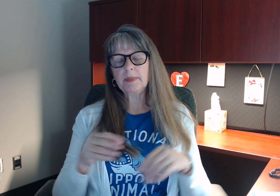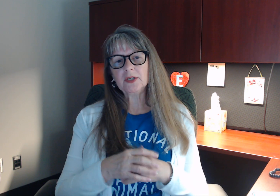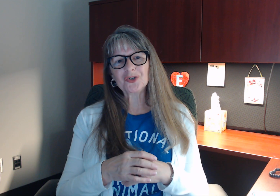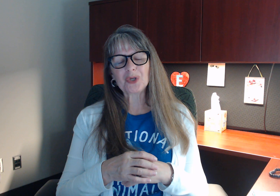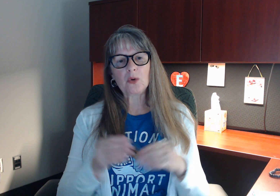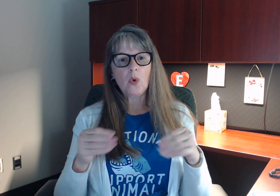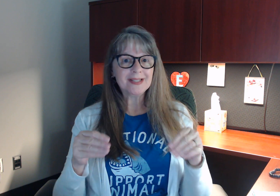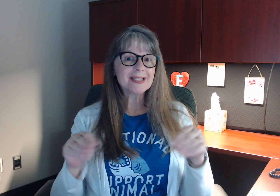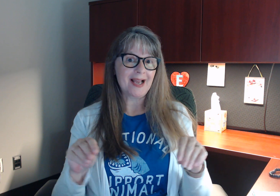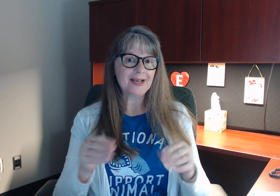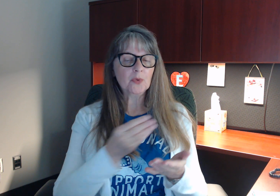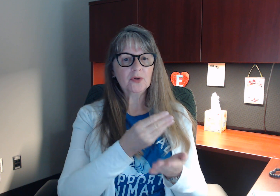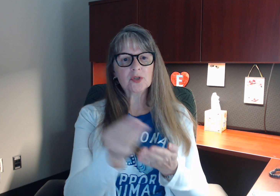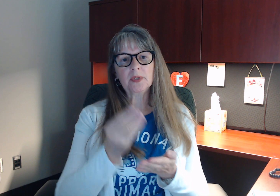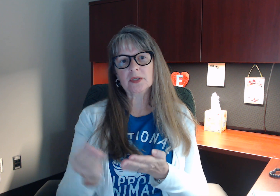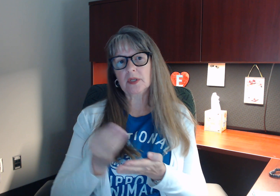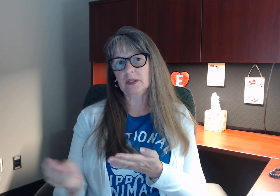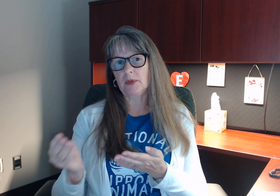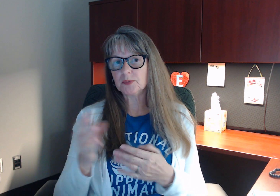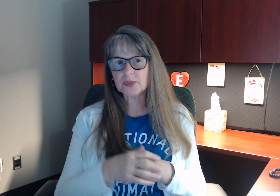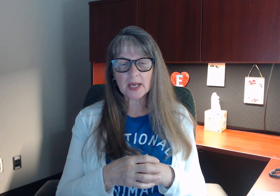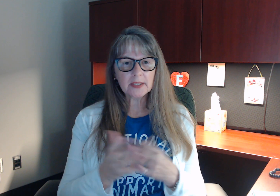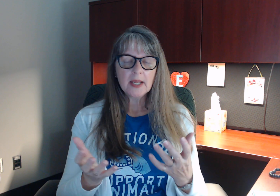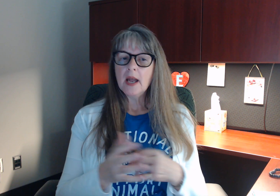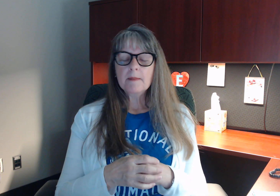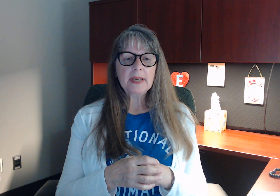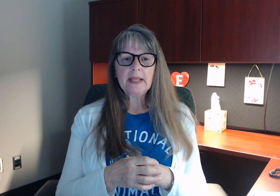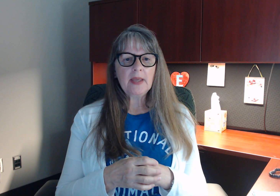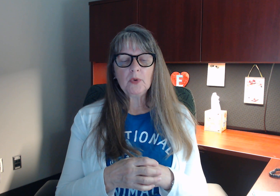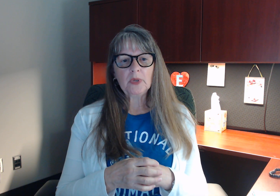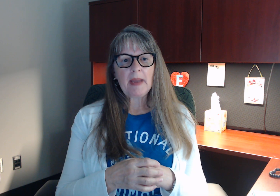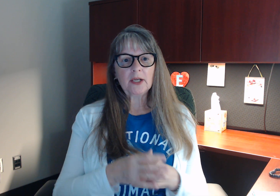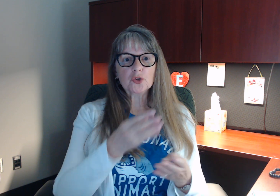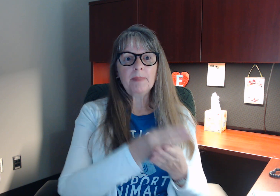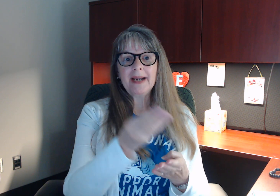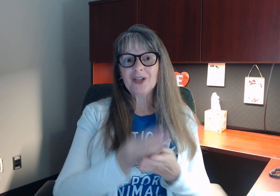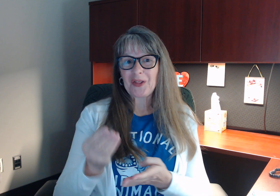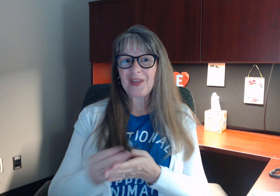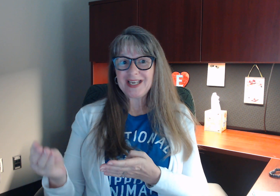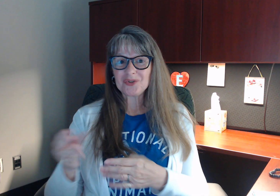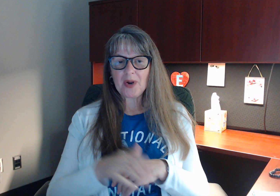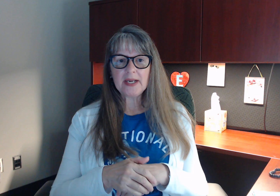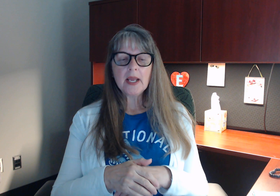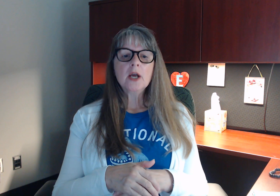is just like one sign, where this one is a multiple sign. But that wouldn't really matter because you're buying a lot of things, right?